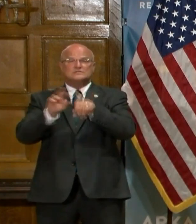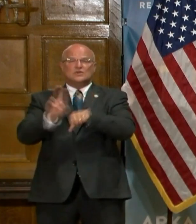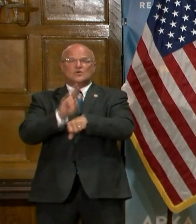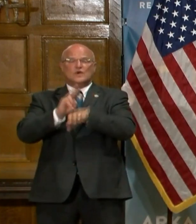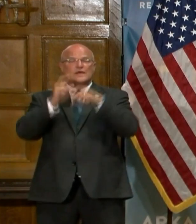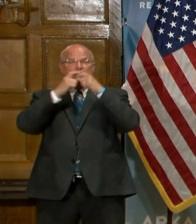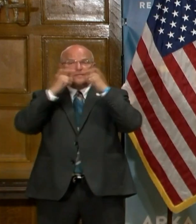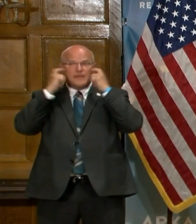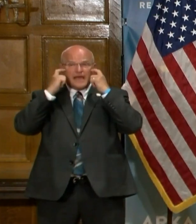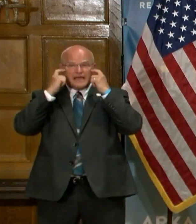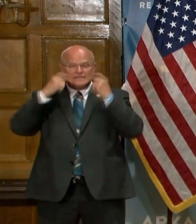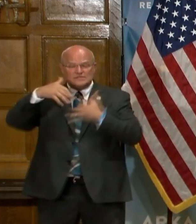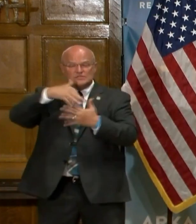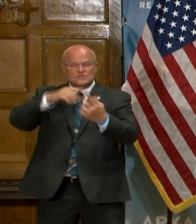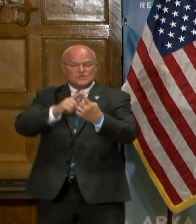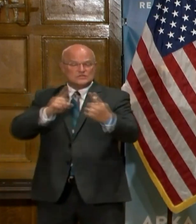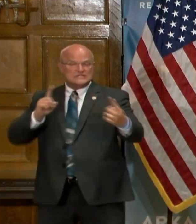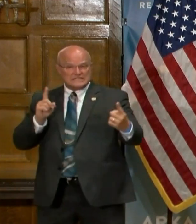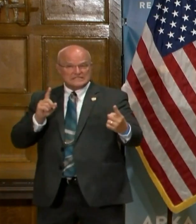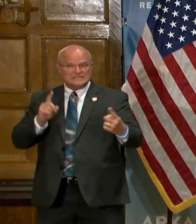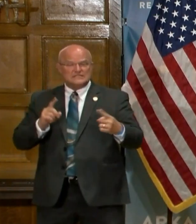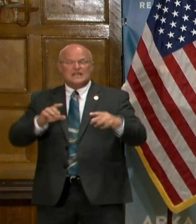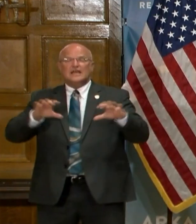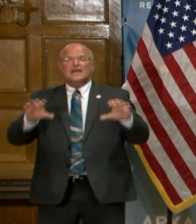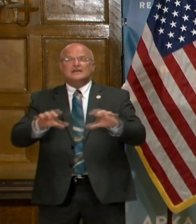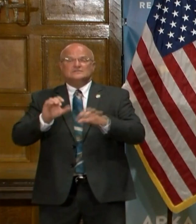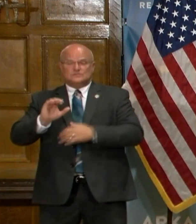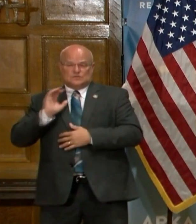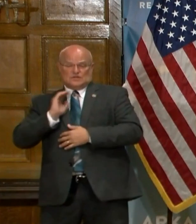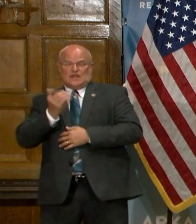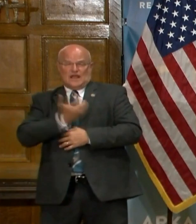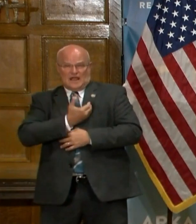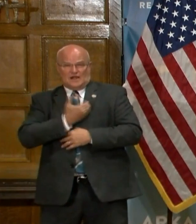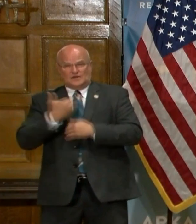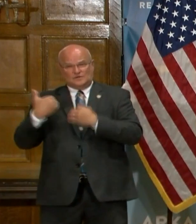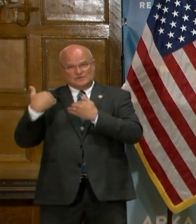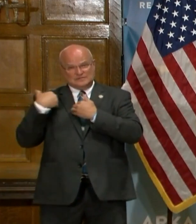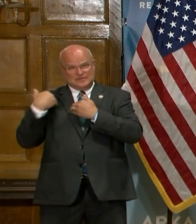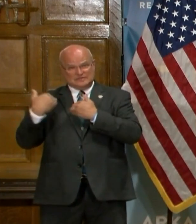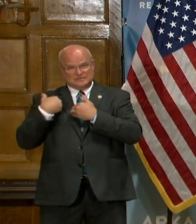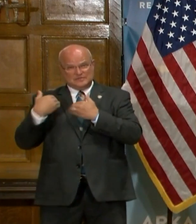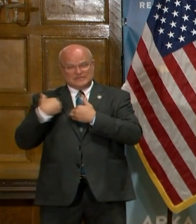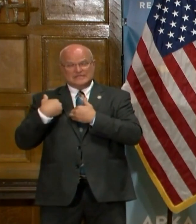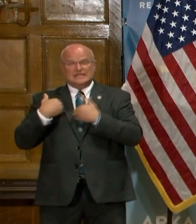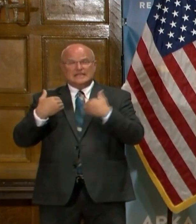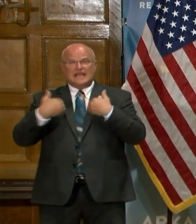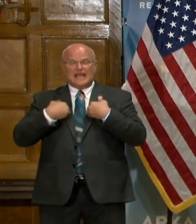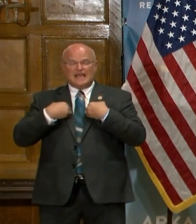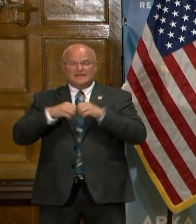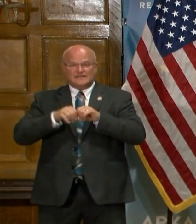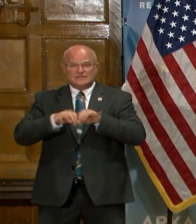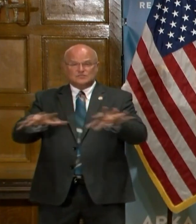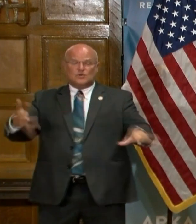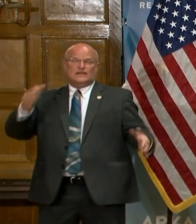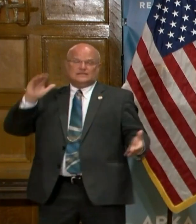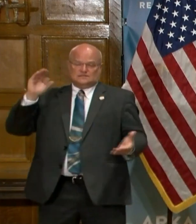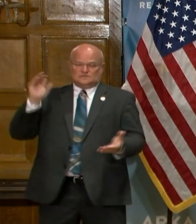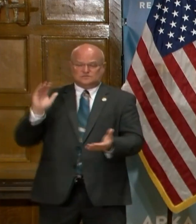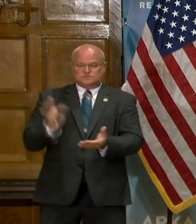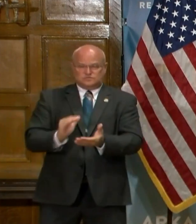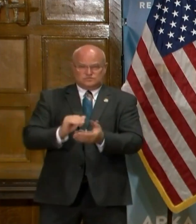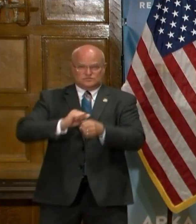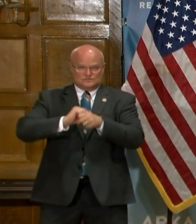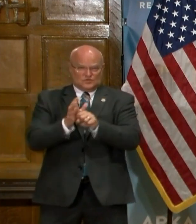a mask, of socially distancing, and doing our responsibility to lower the risk of the spread of